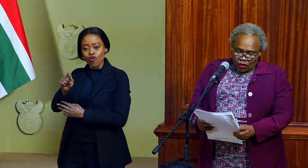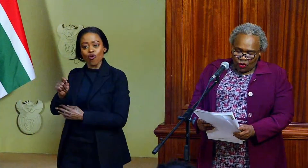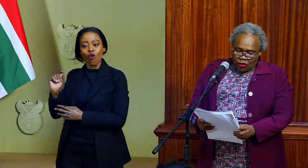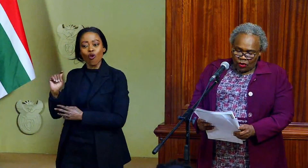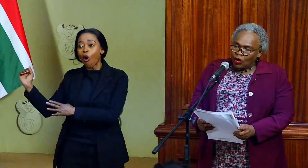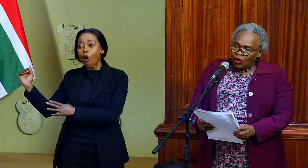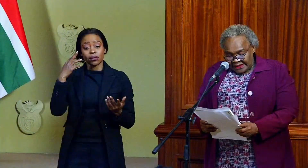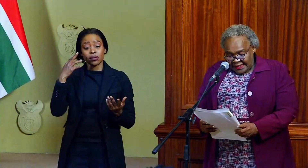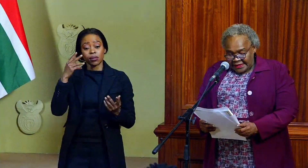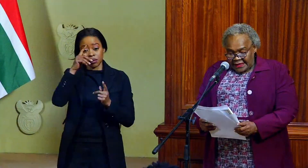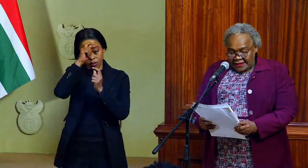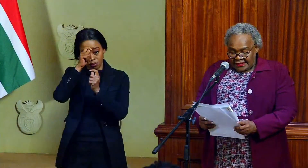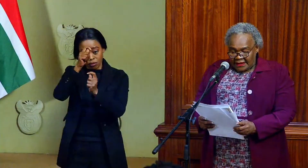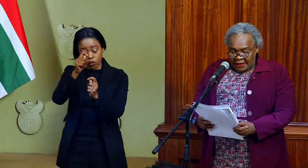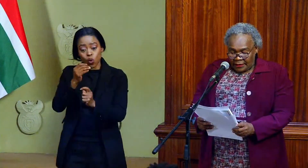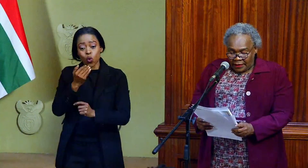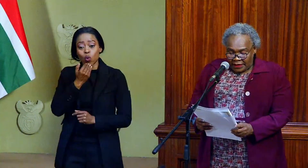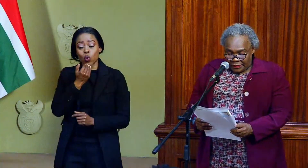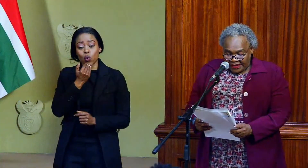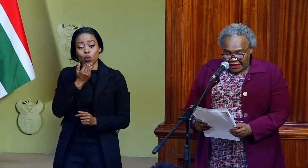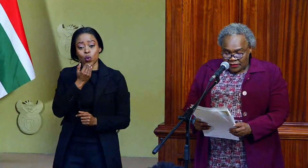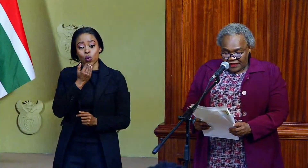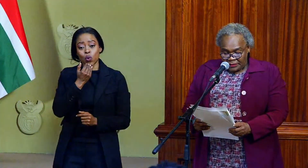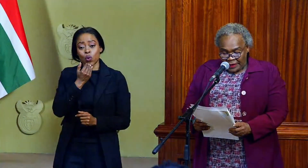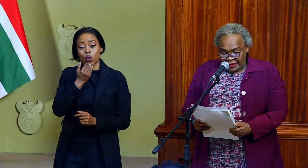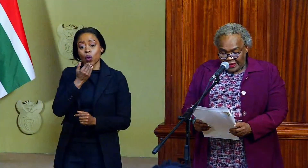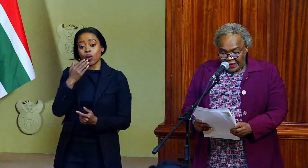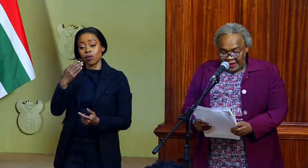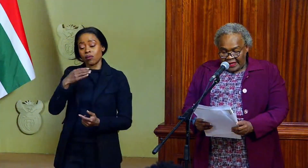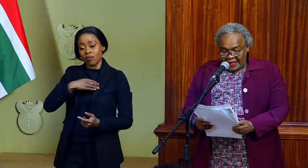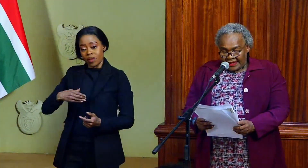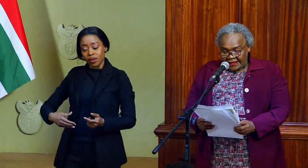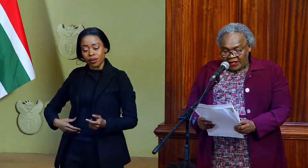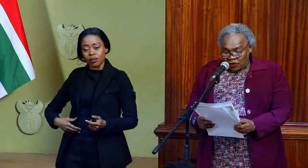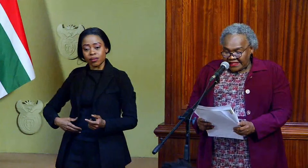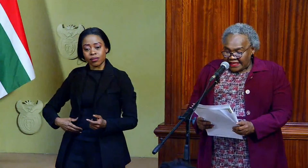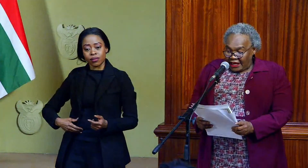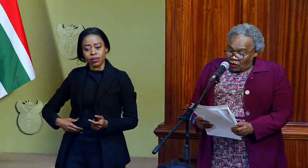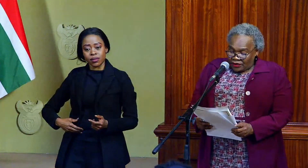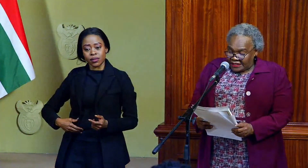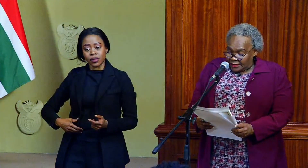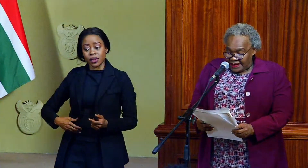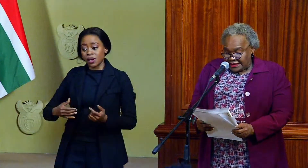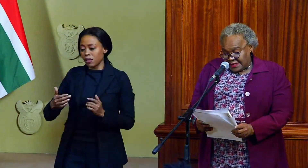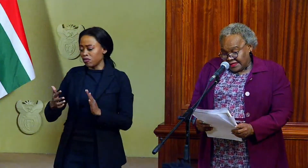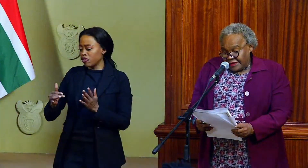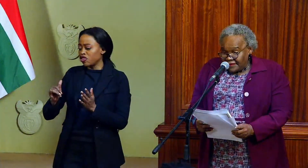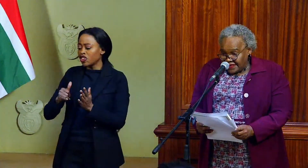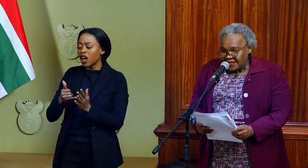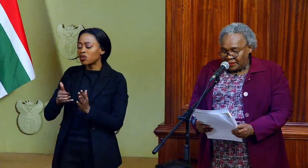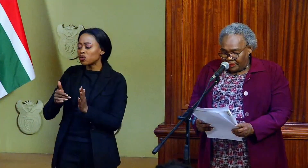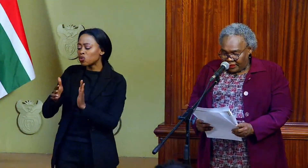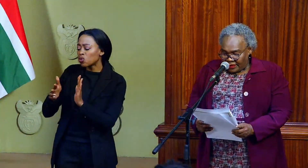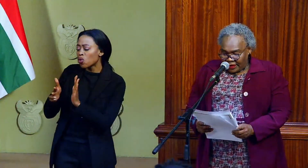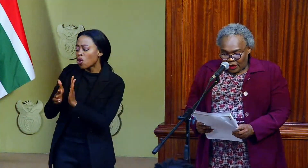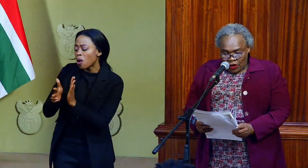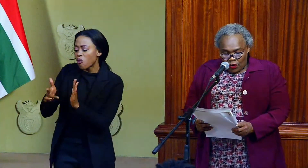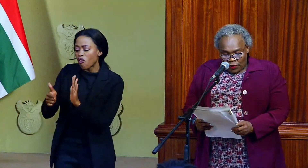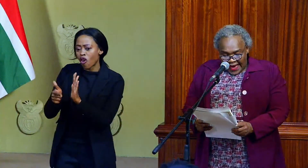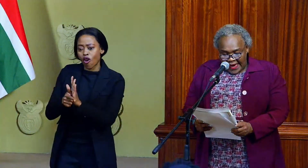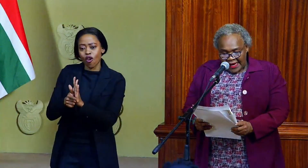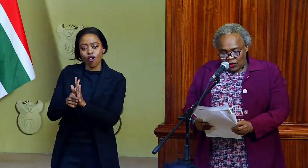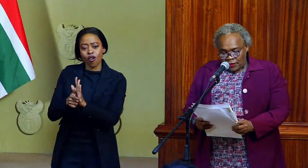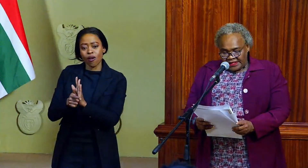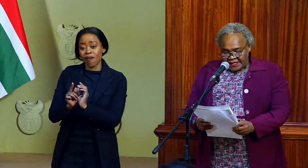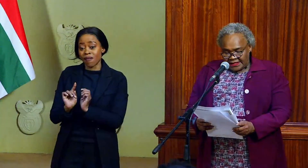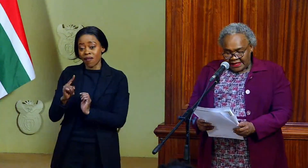belongs to all. Who His Excellency, the President of the Republic, that endorsing a law is merely just a first step.